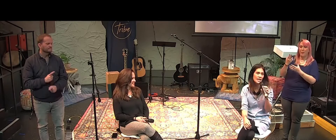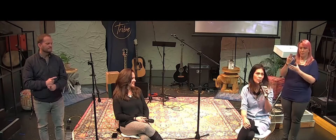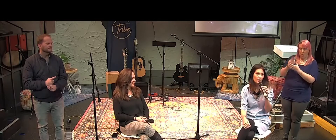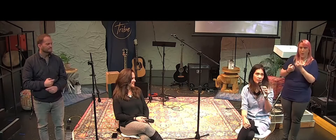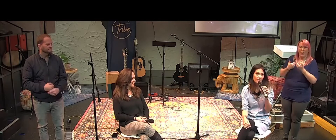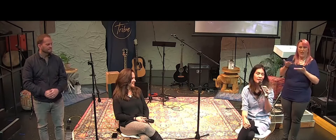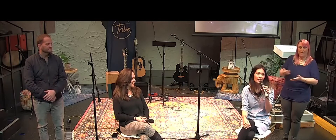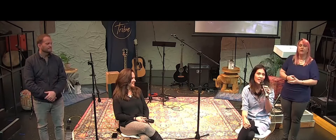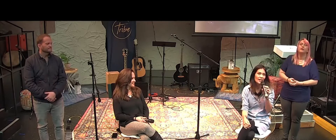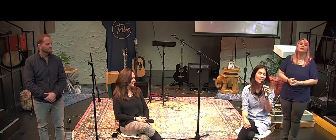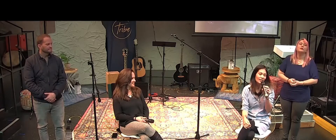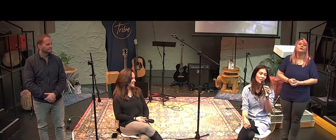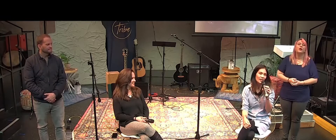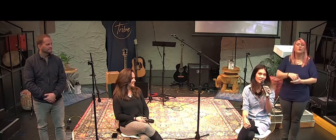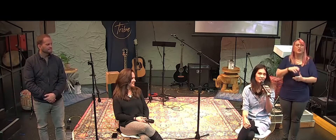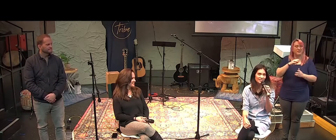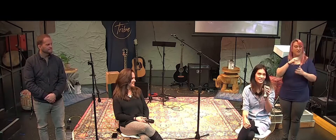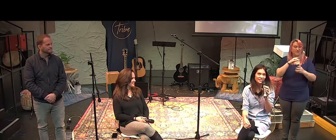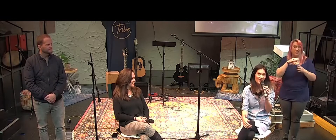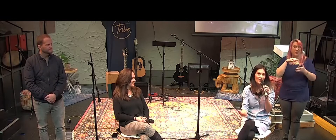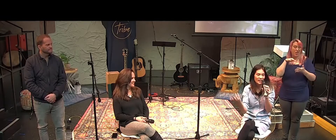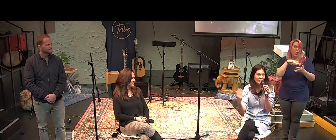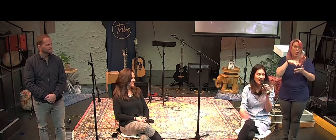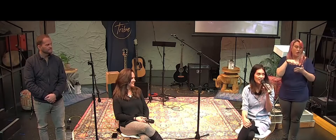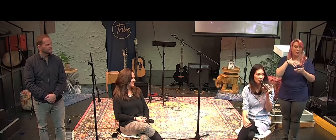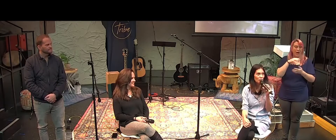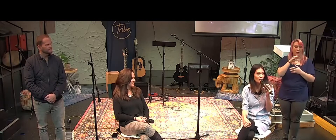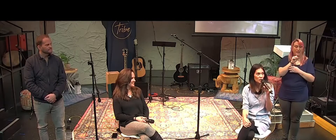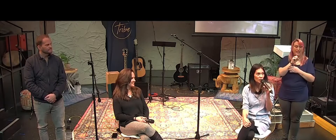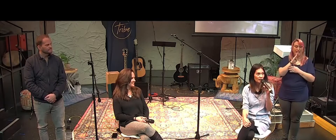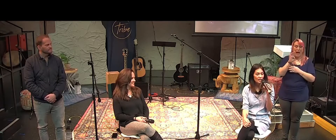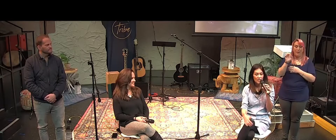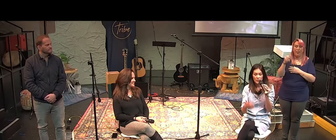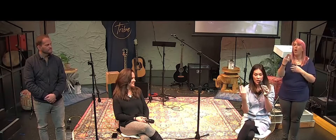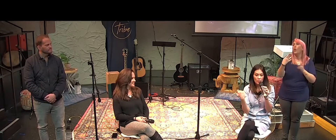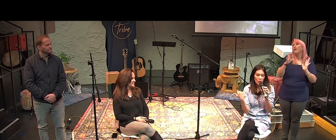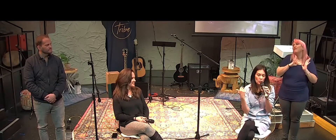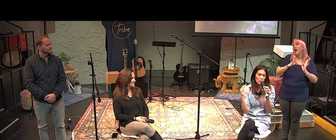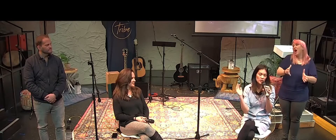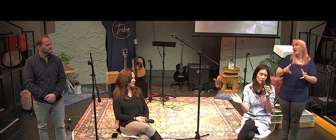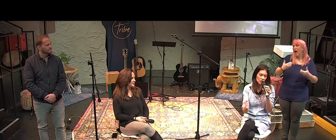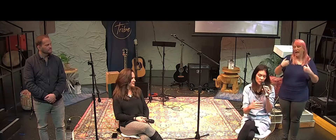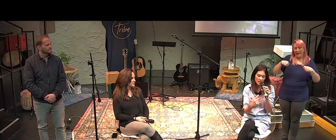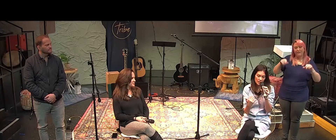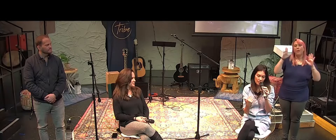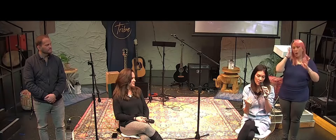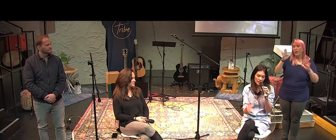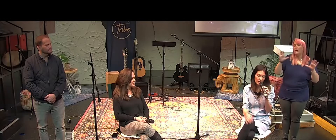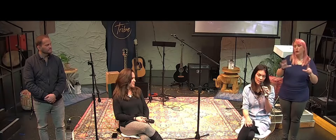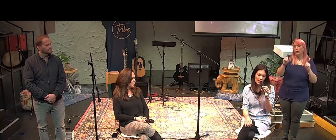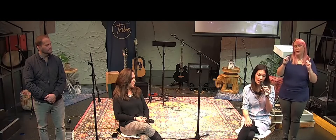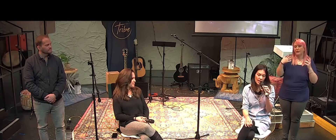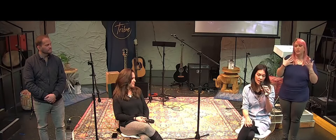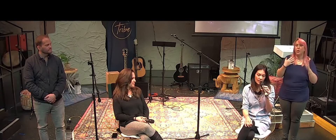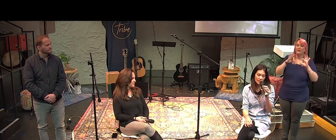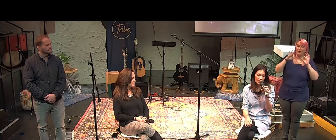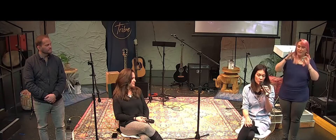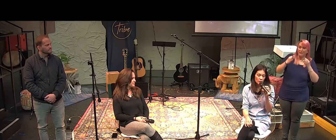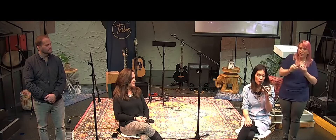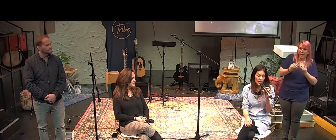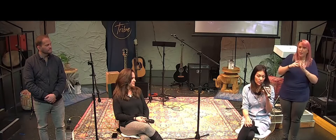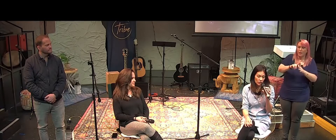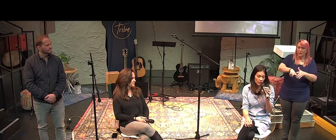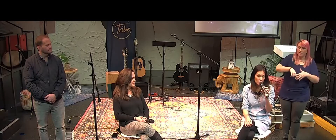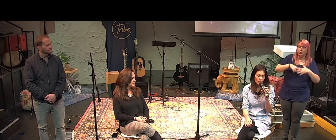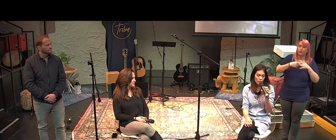was on Sabbath. And I thought, okay, all right, I give up. I'll do it. So came home. We started doing it as a family. And it's